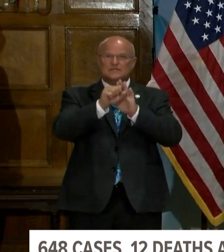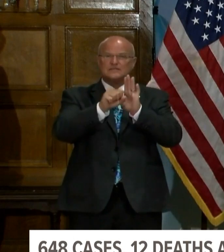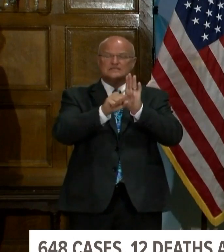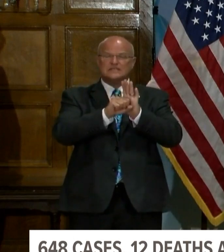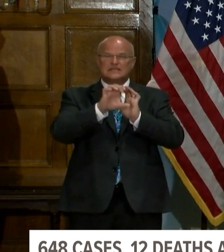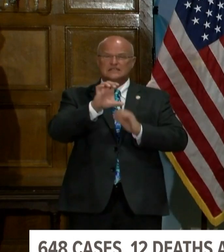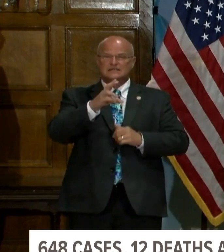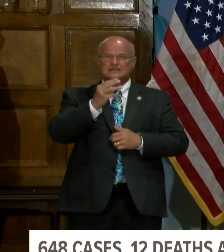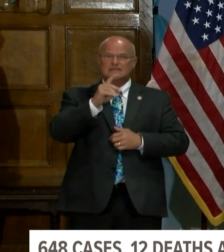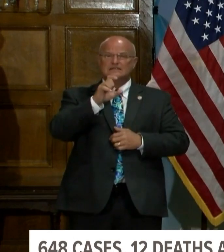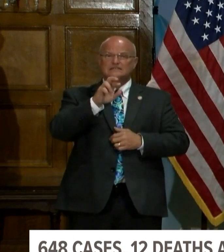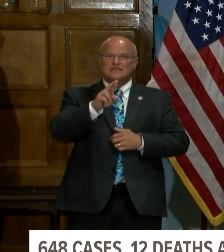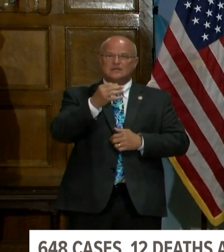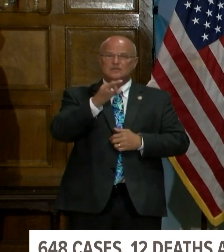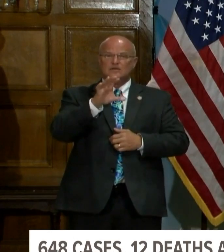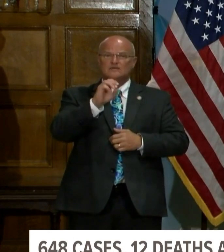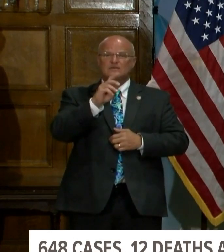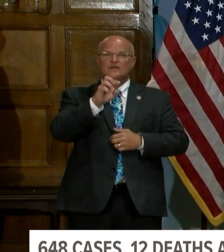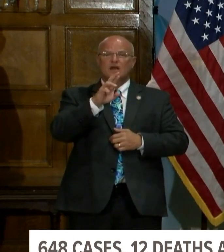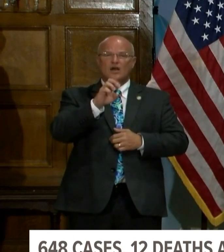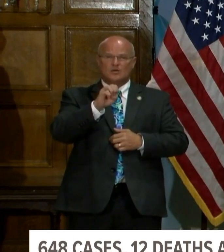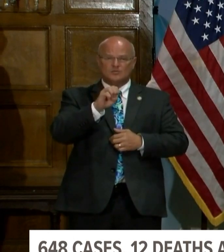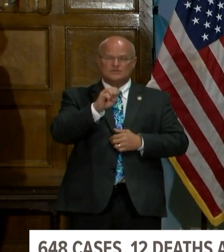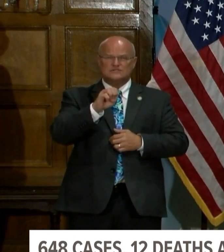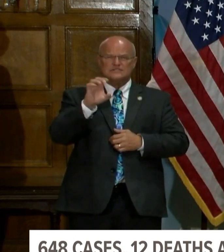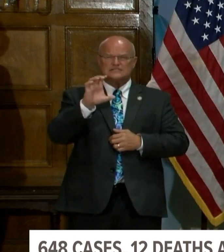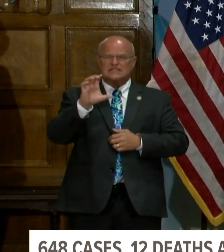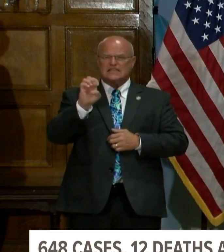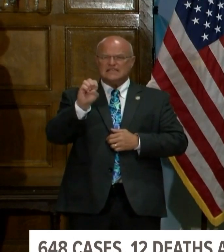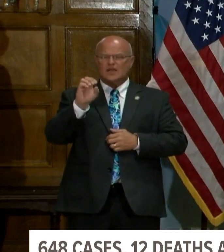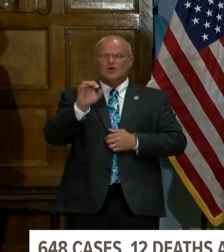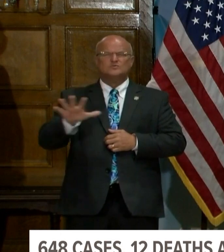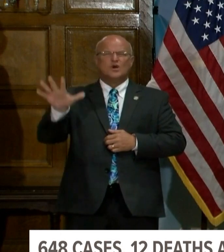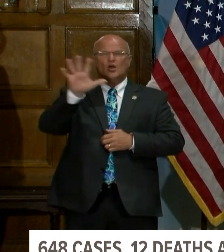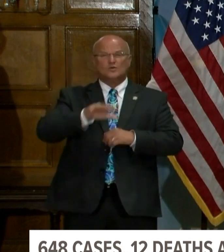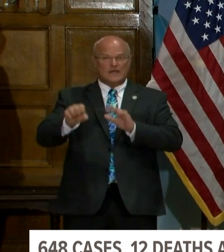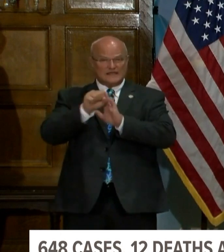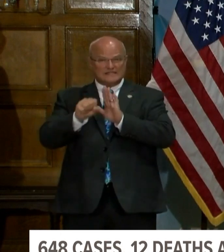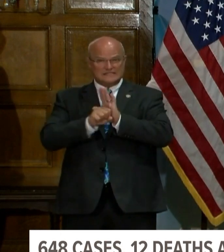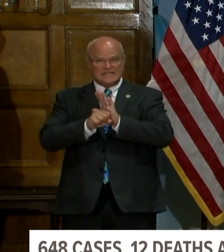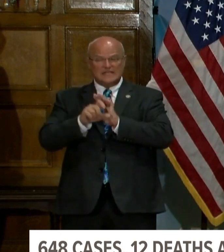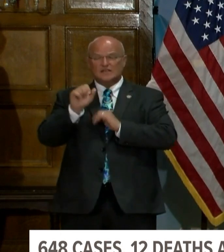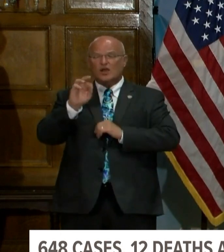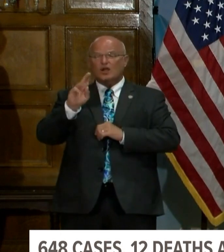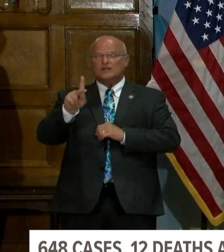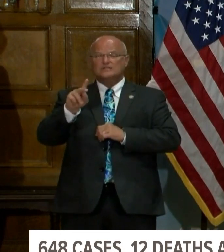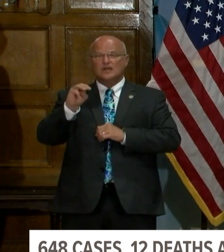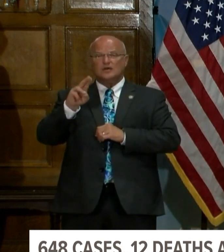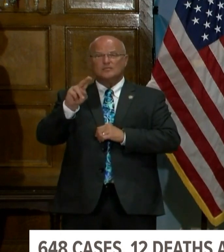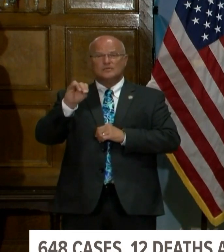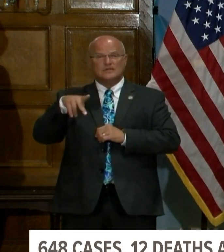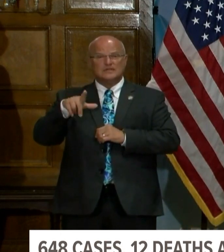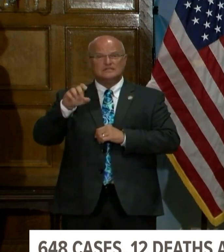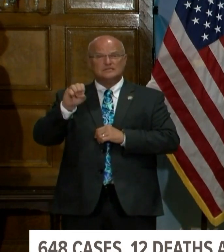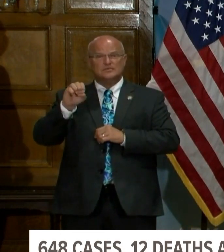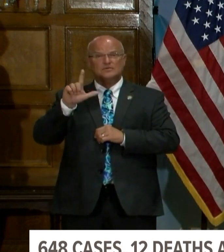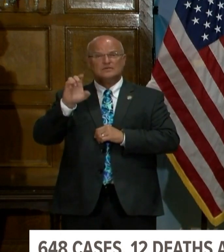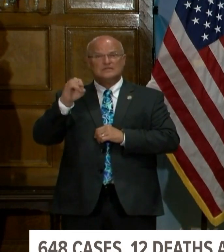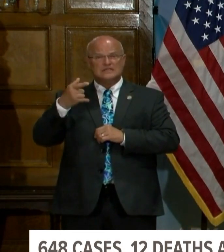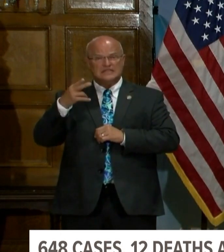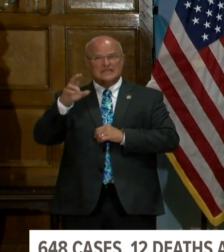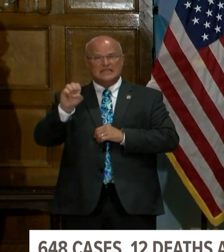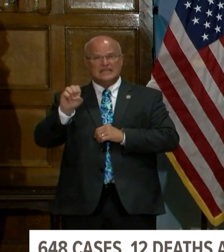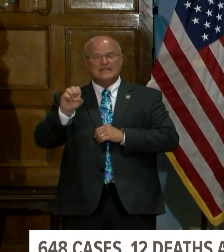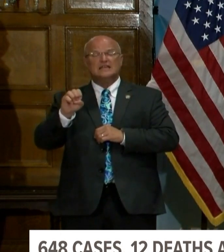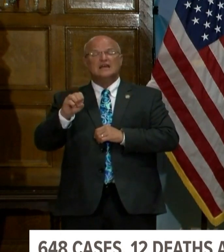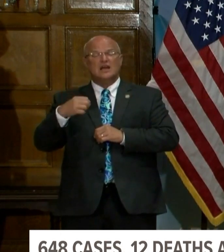Chamber of Commerce, with CEO forums across the state, with the Arkansas Municipal League. Through the latter, we've